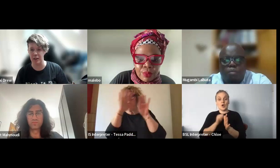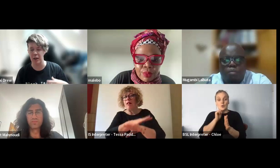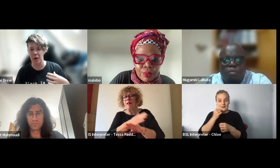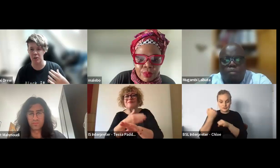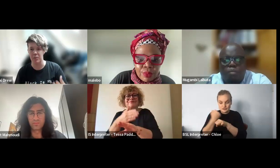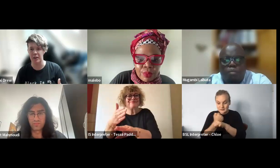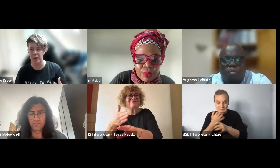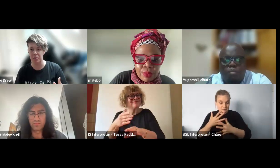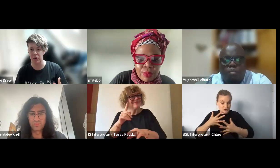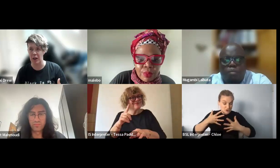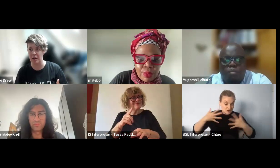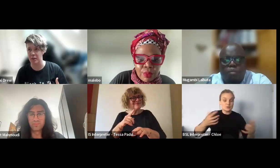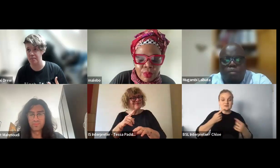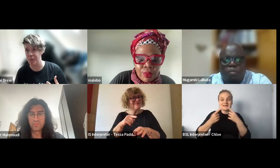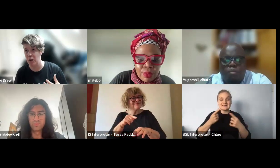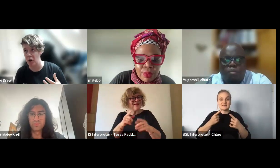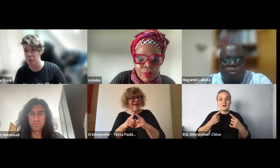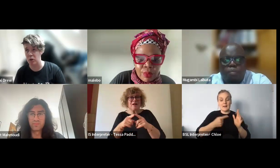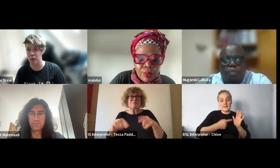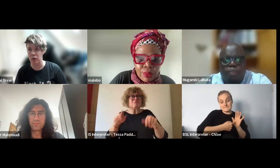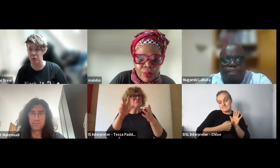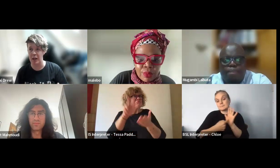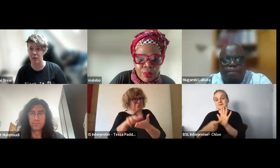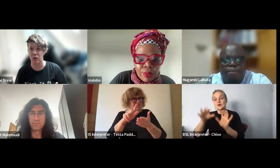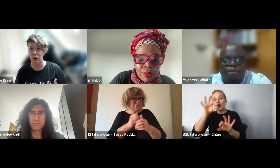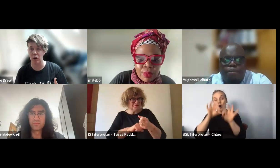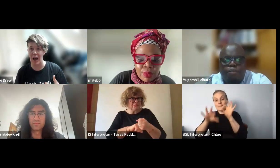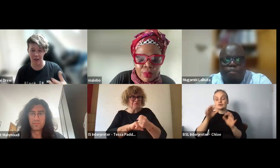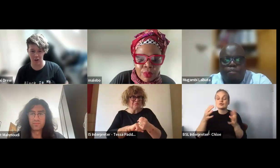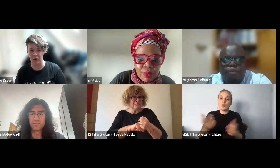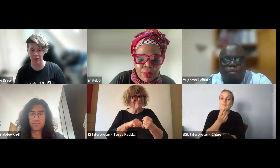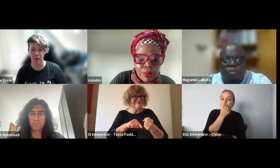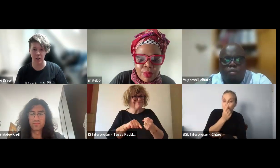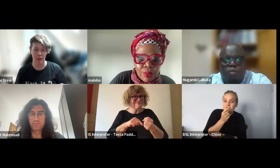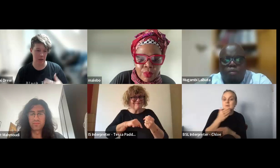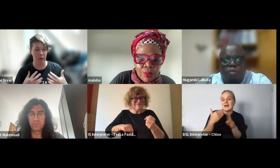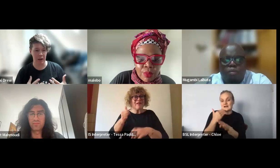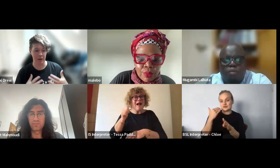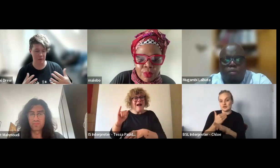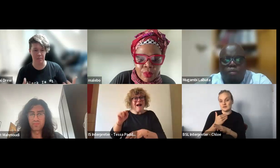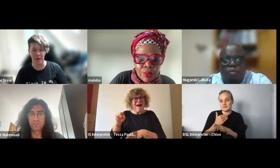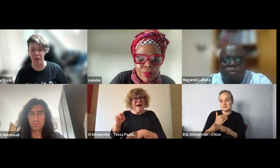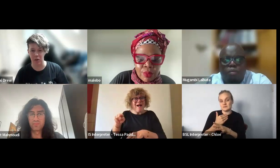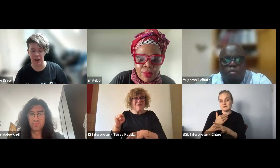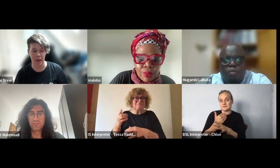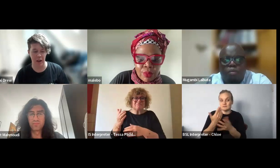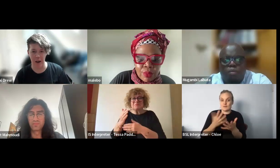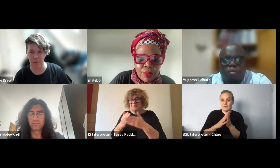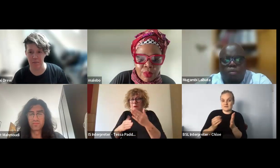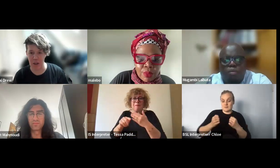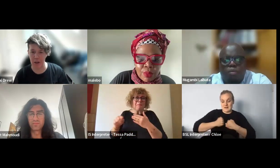of data, which is meant to then present options or potential actions to, in our case,